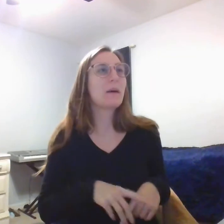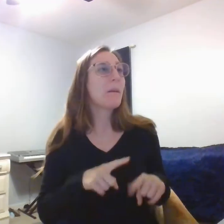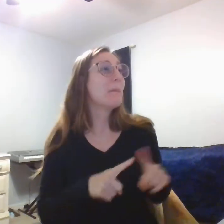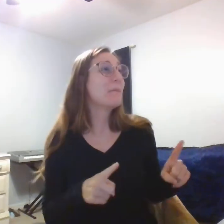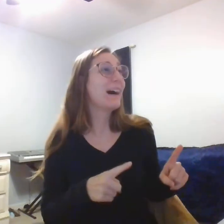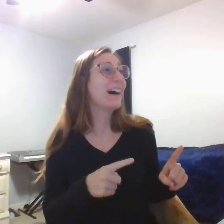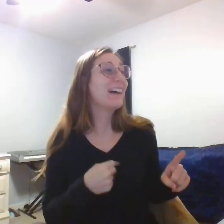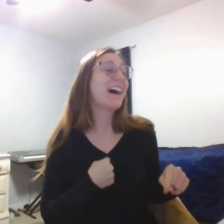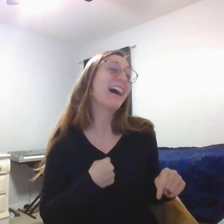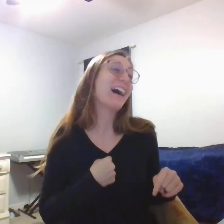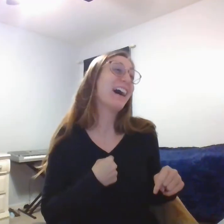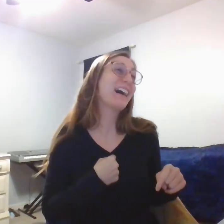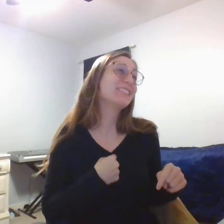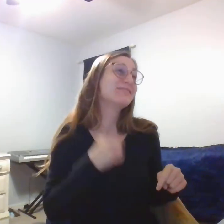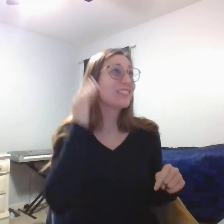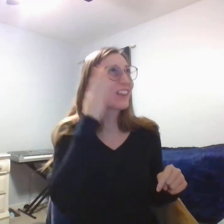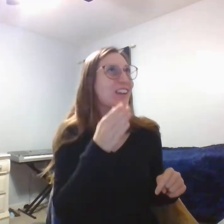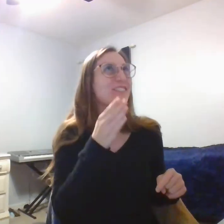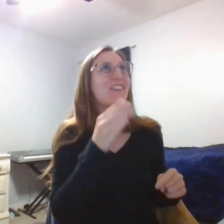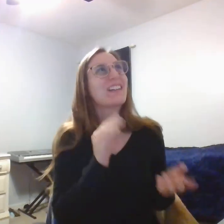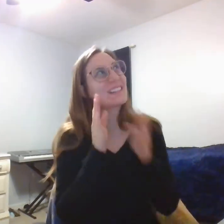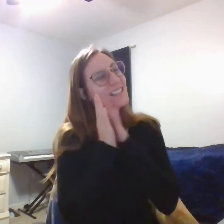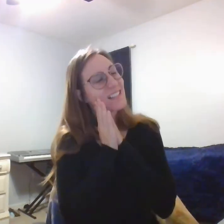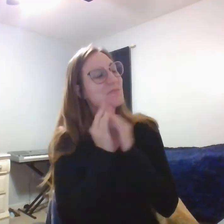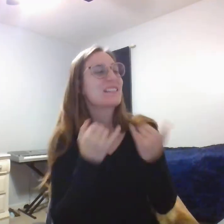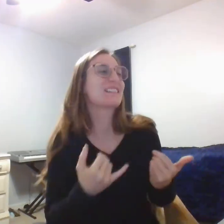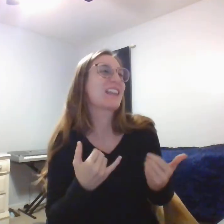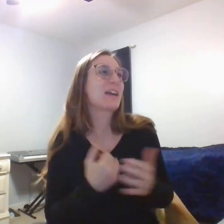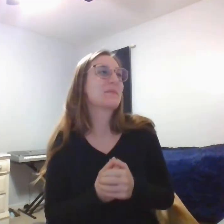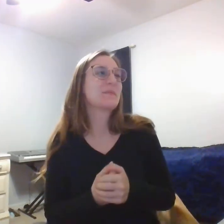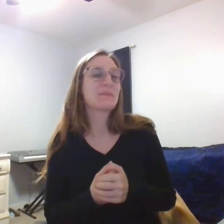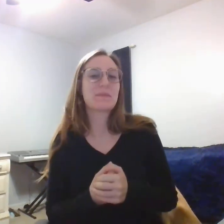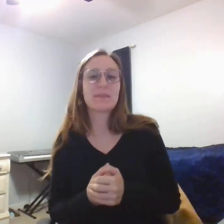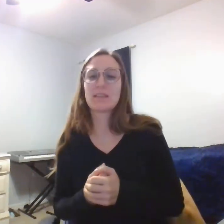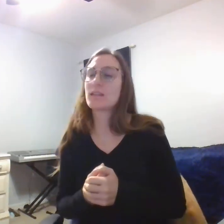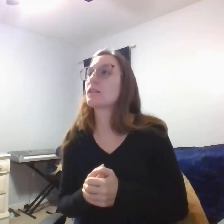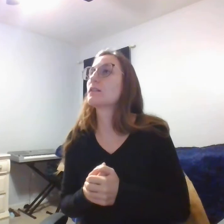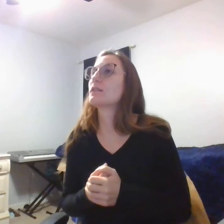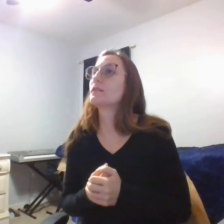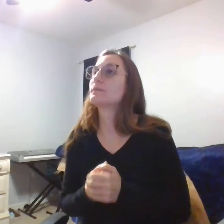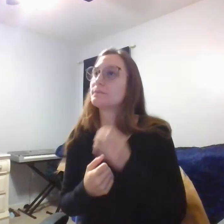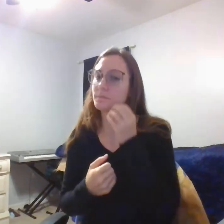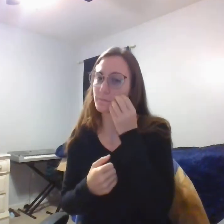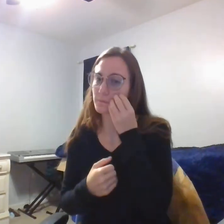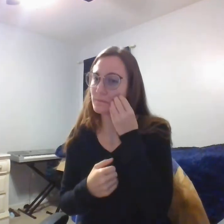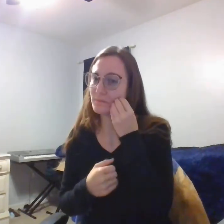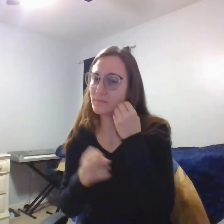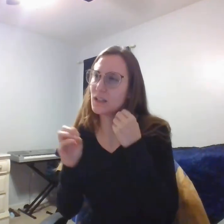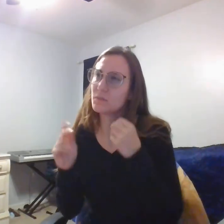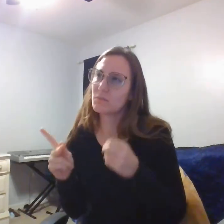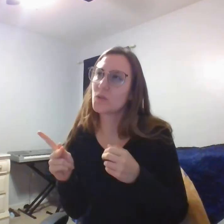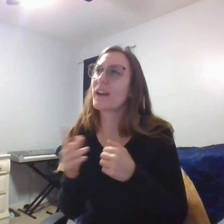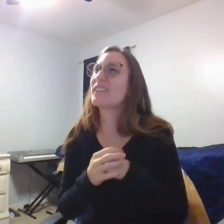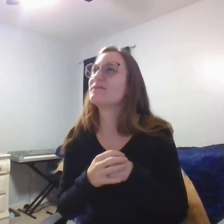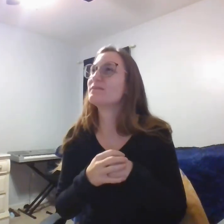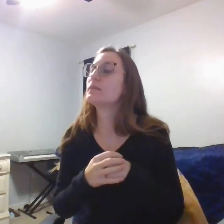tonight. Struggling. Why is that? There's a lot of underlying things that people don't talk about. You go,